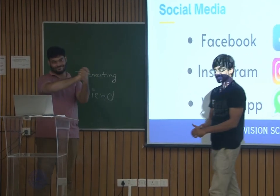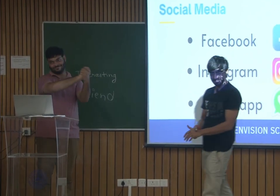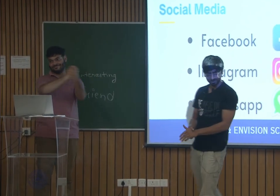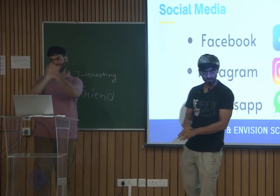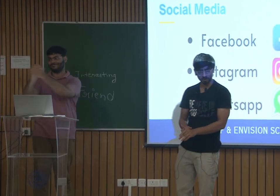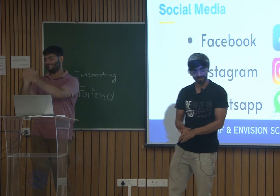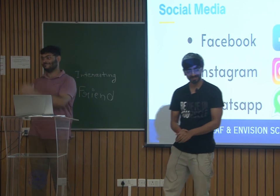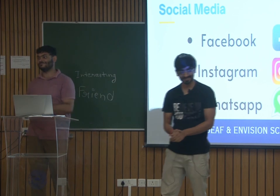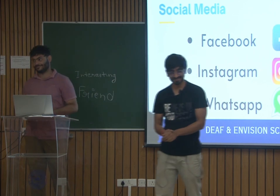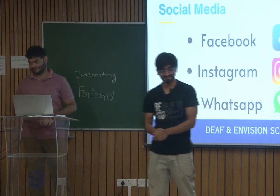Sign for important.